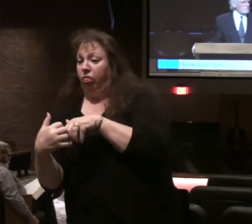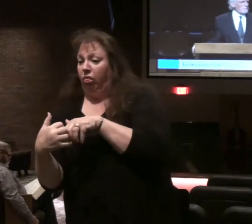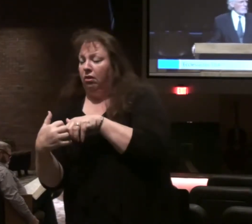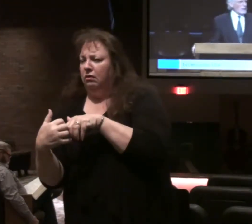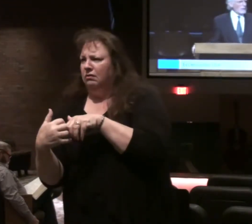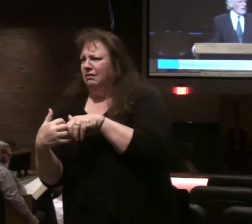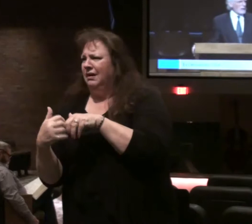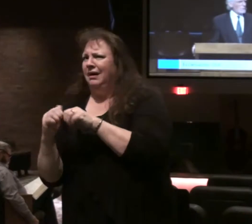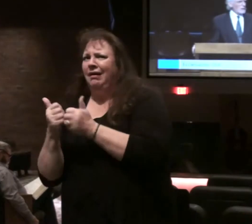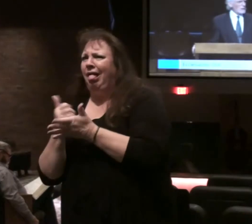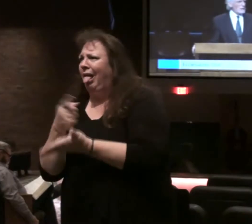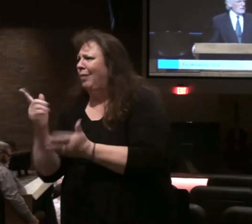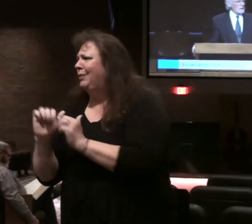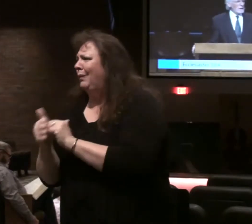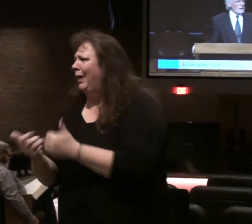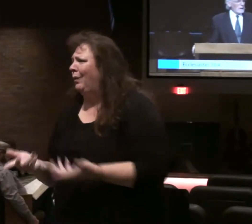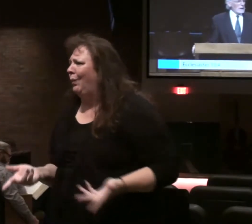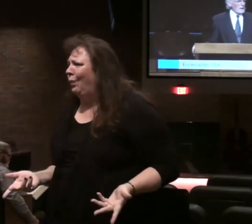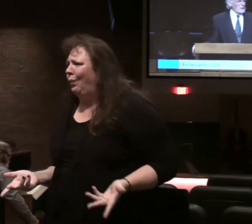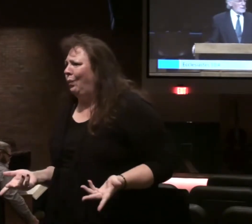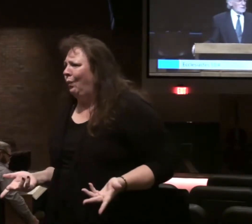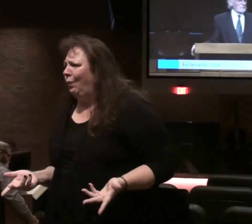that?